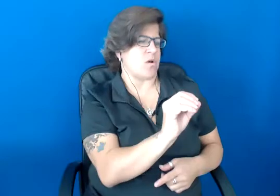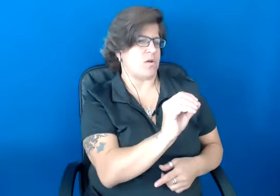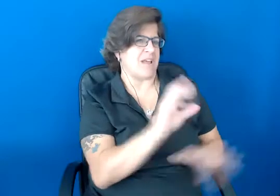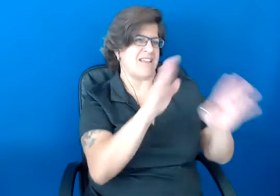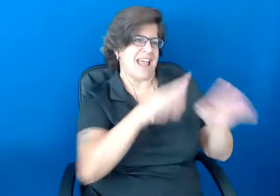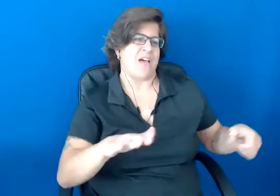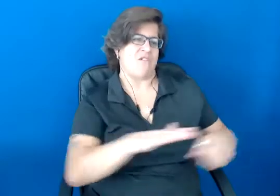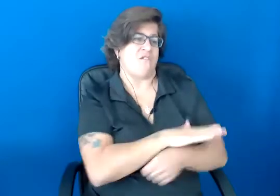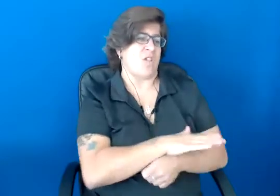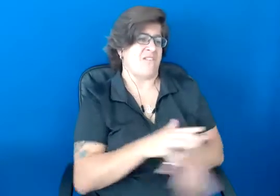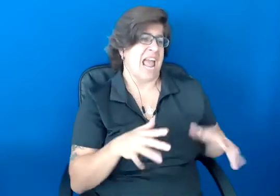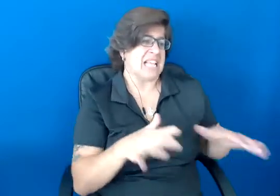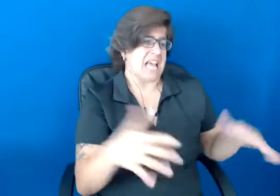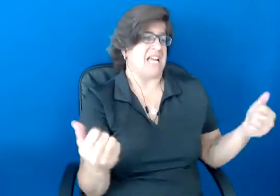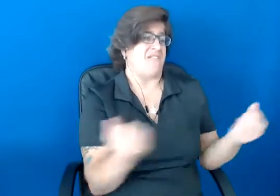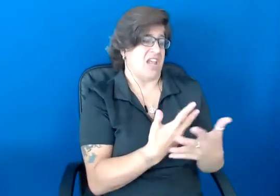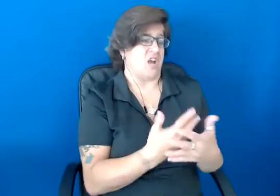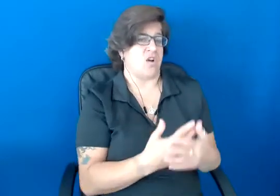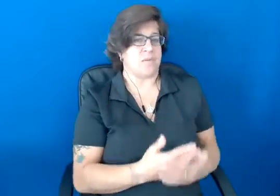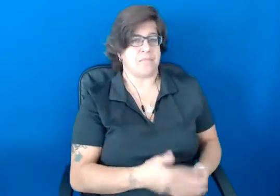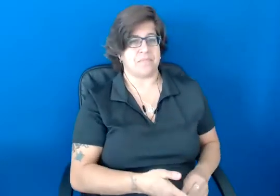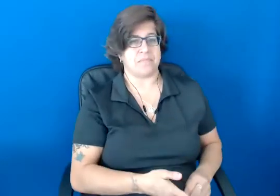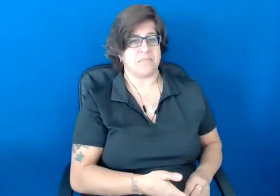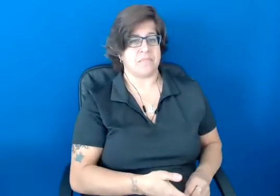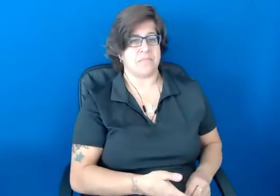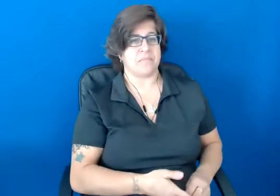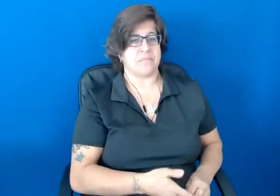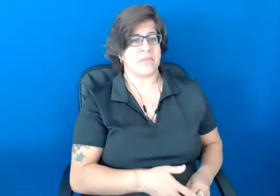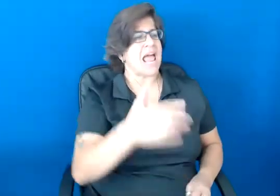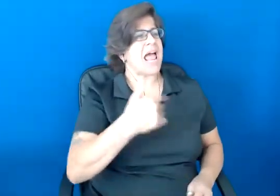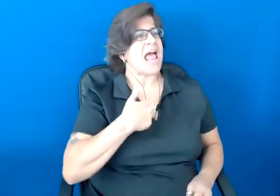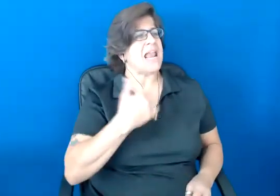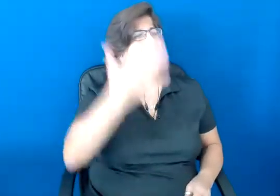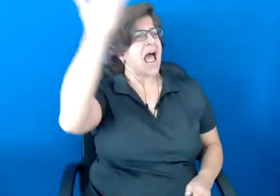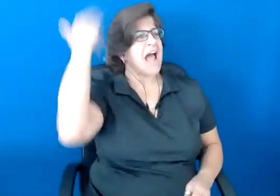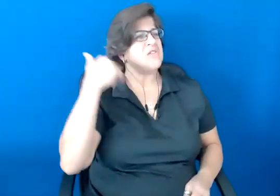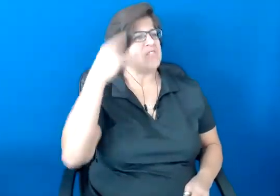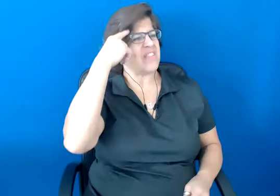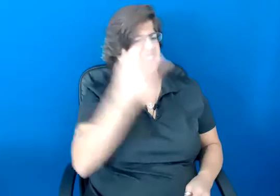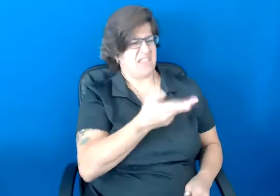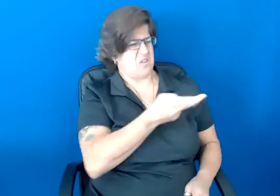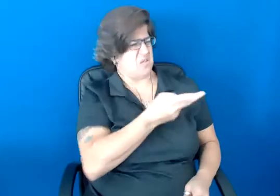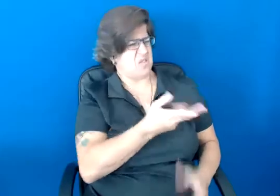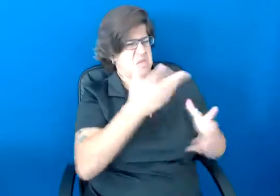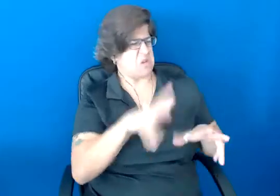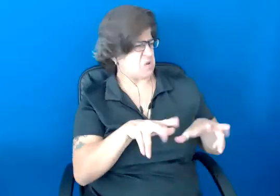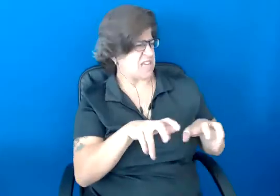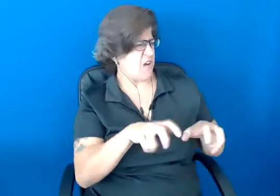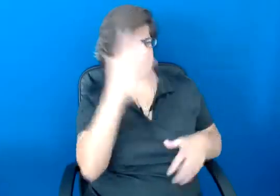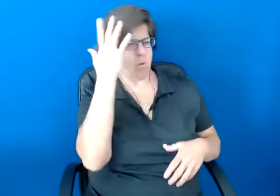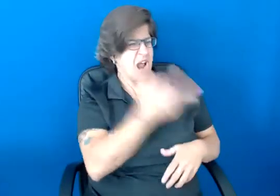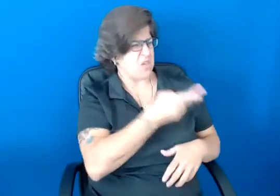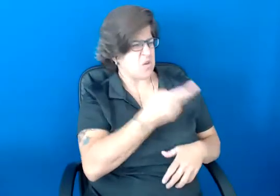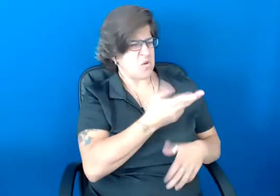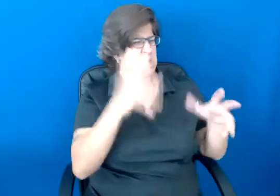household of a lot of fear and anxiety. And I used to always think they're so selfish. Why are they so